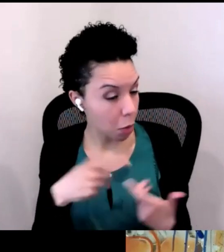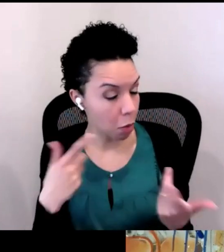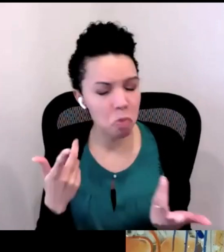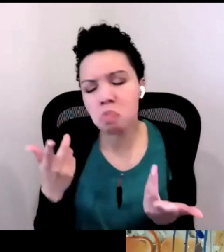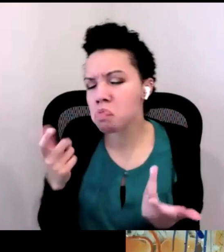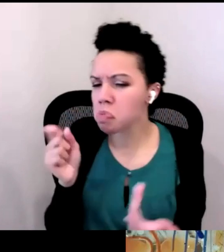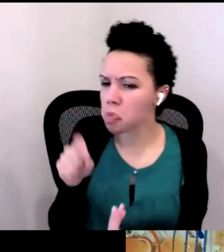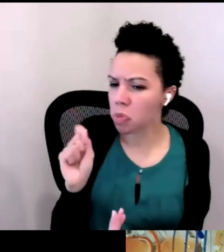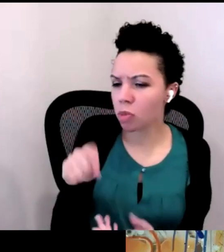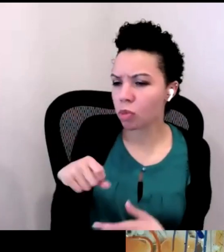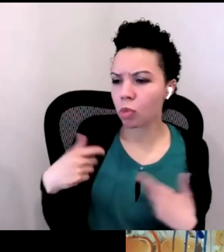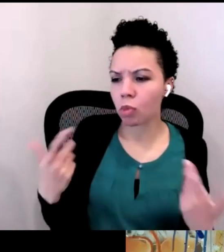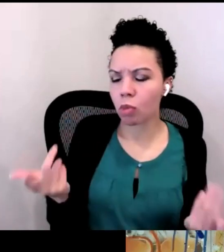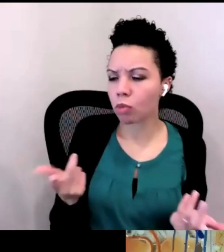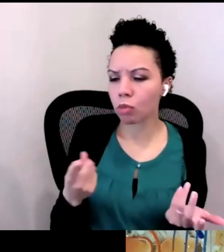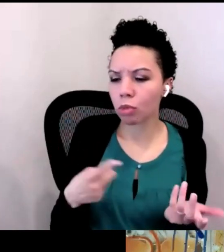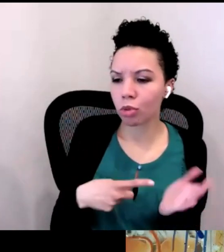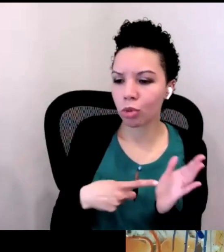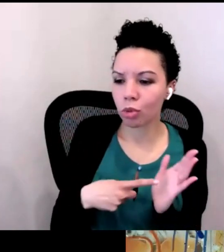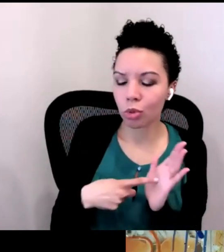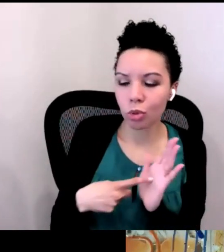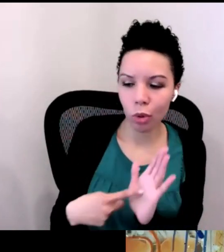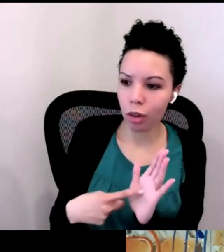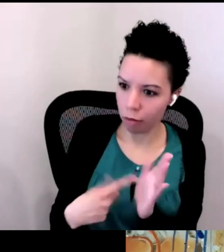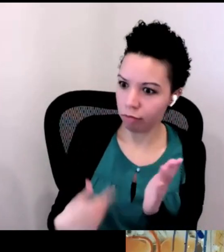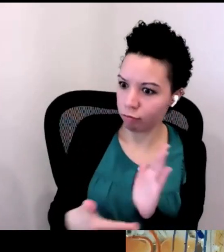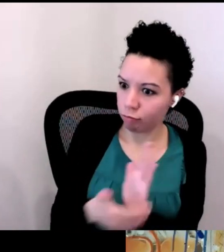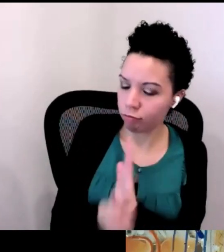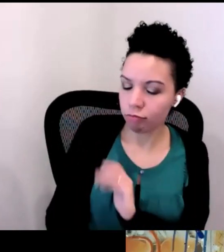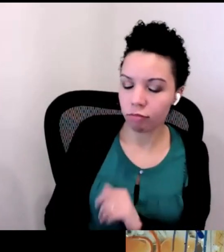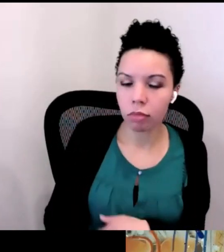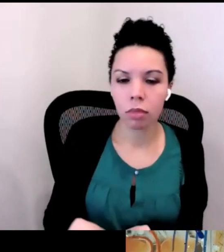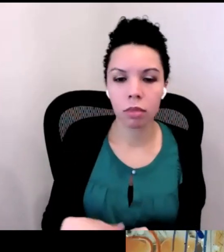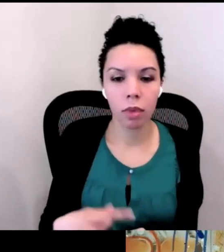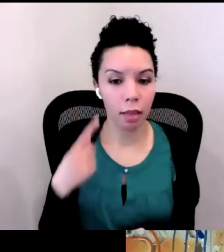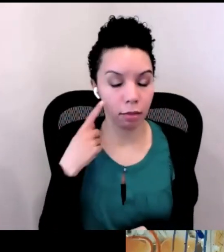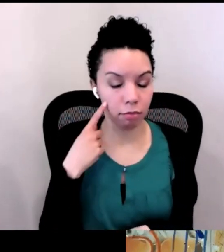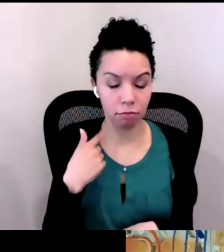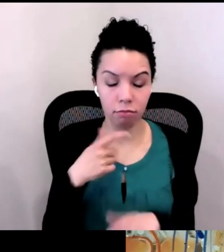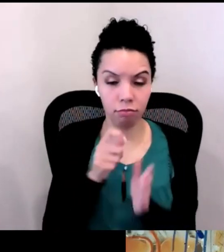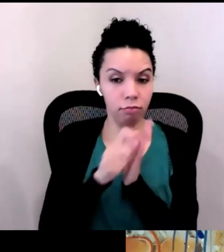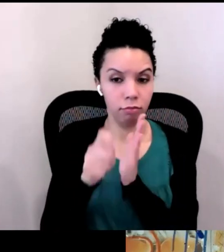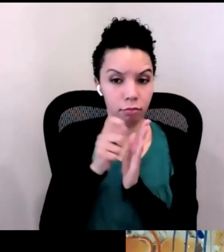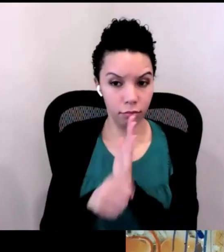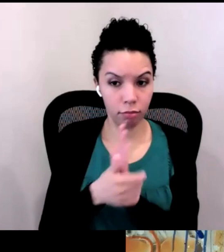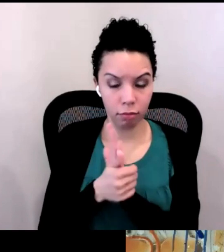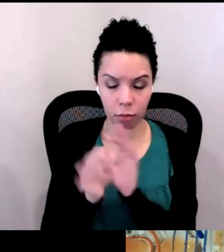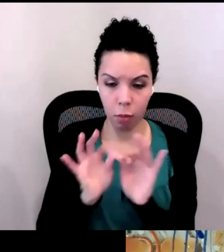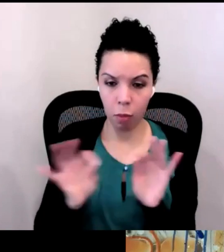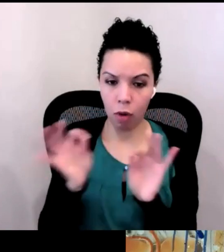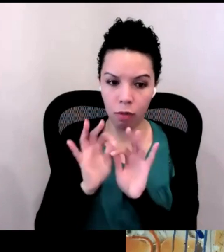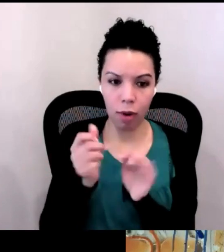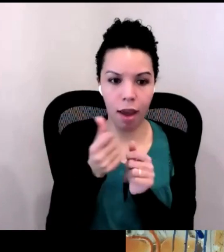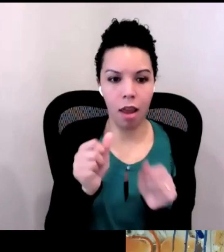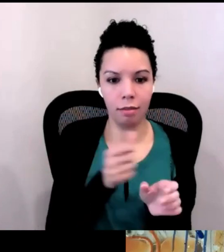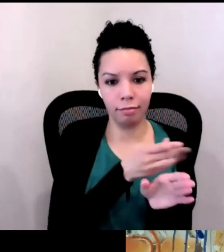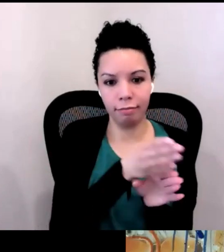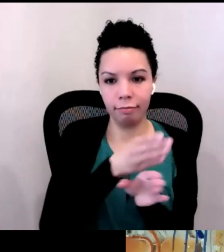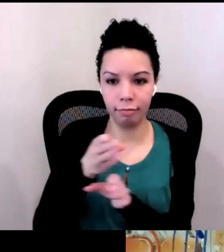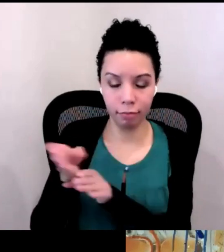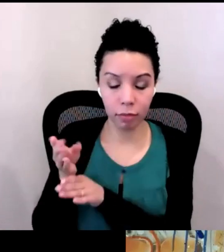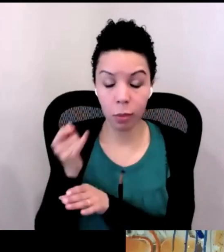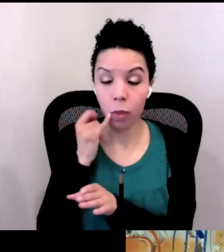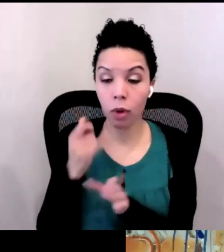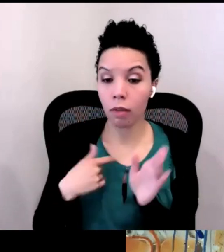just, to show you their chops. I think that writing skills are important for all industries. If you have a writing